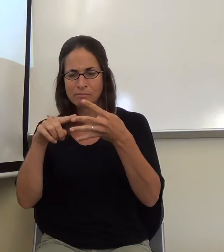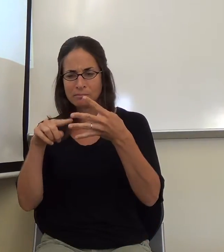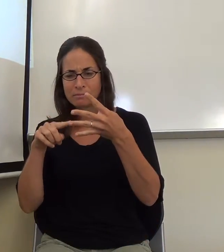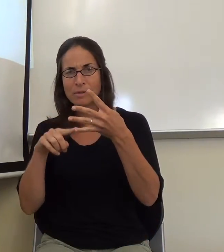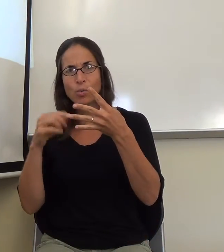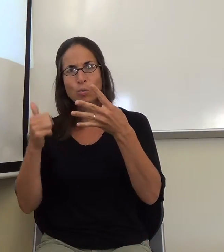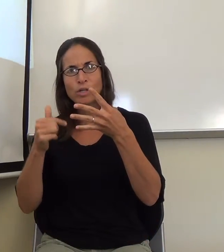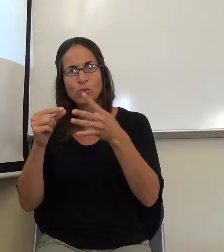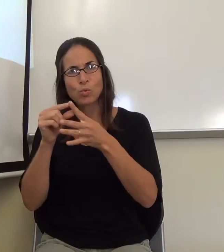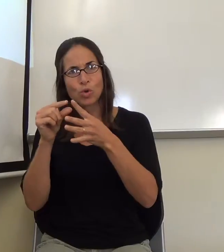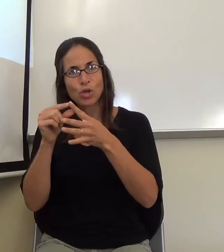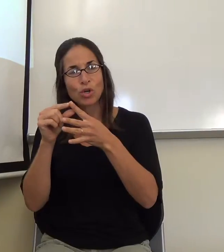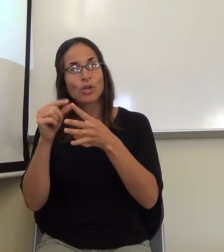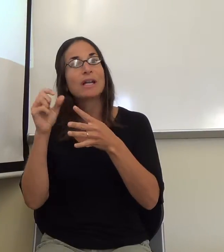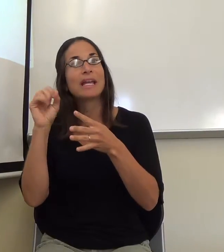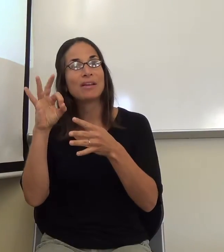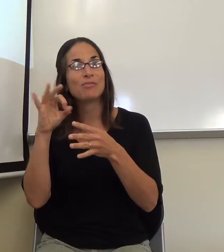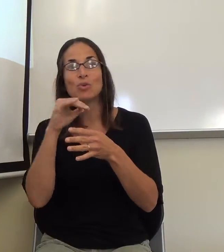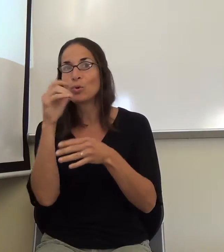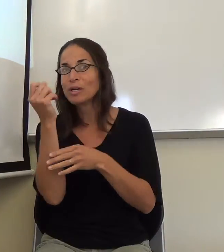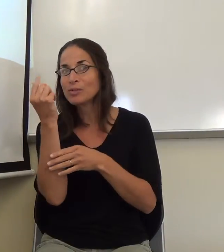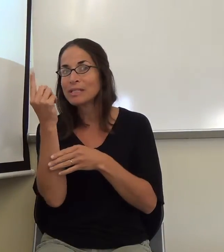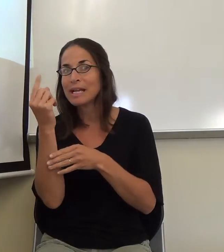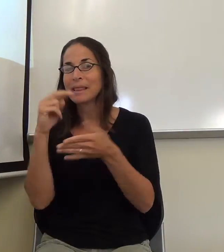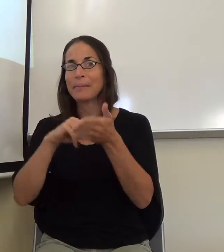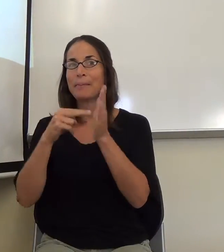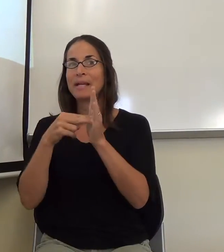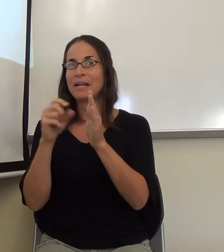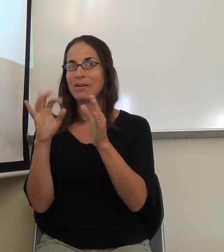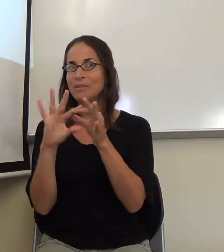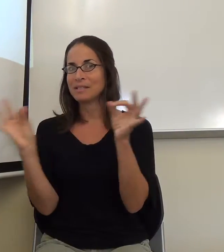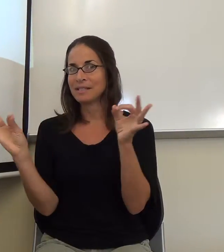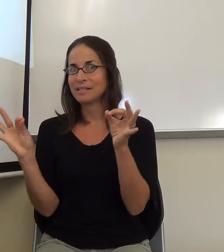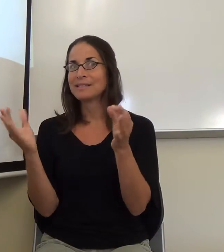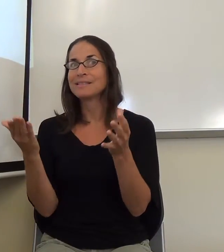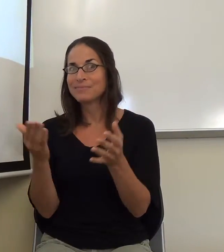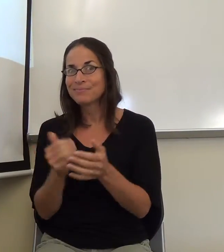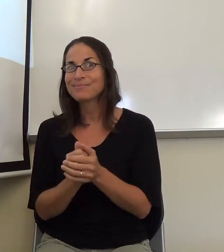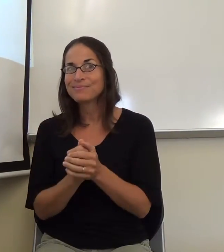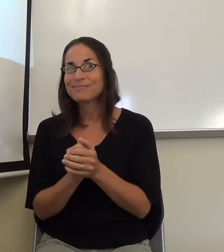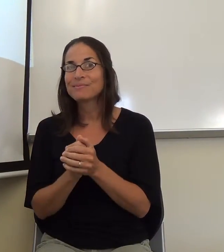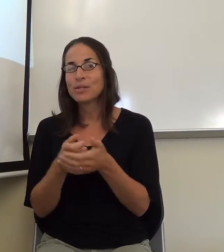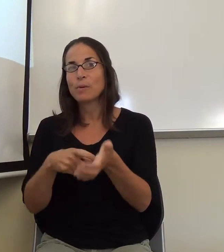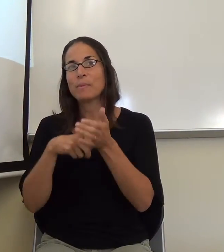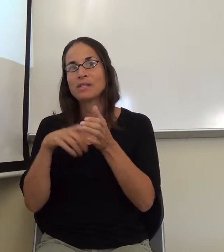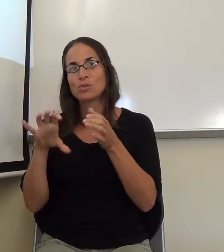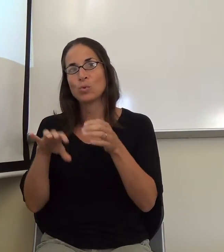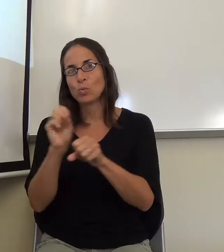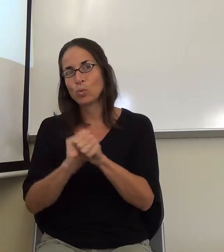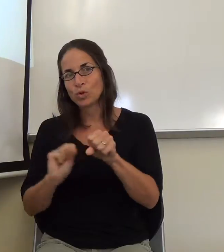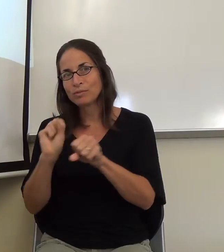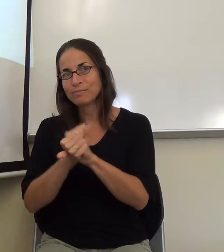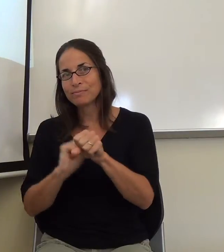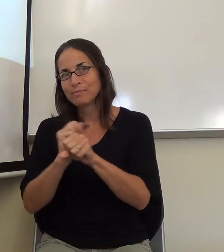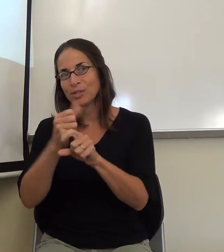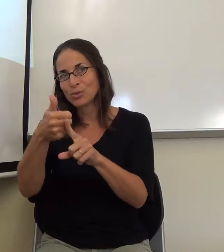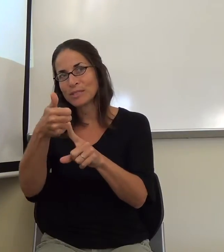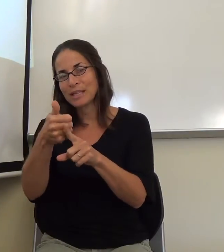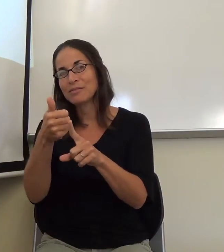there if you don't understand what the sentence is saying. So you have to do a little bit of that even in a vocabulary quiz.